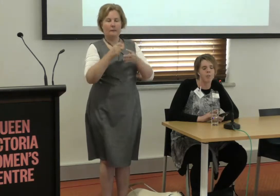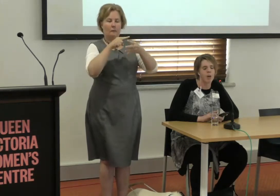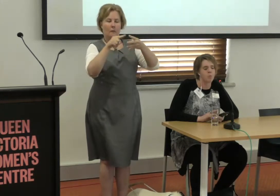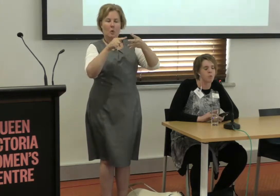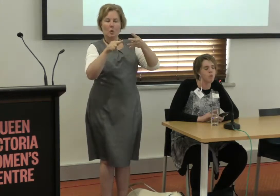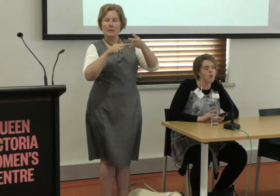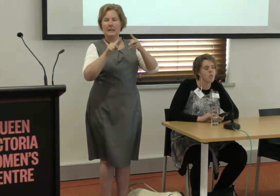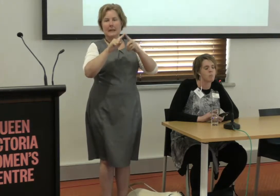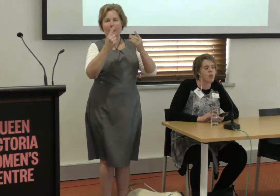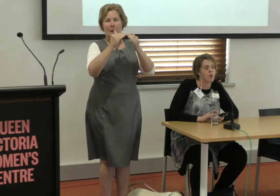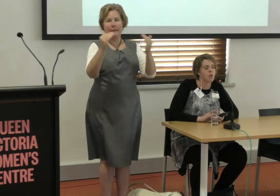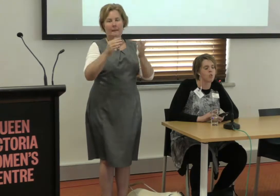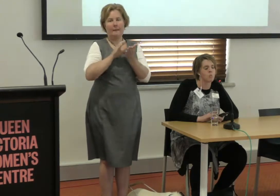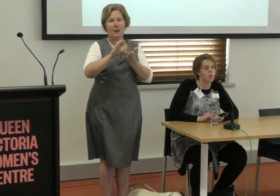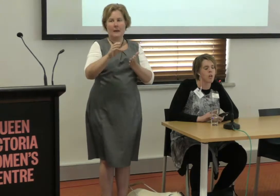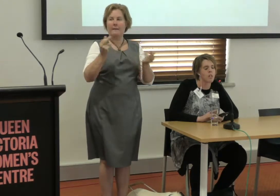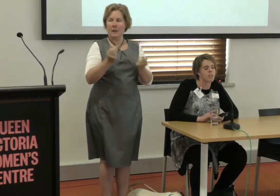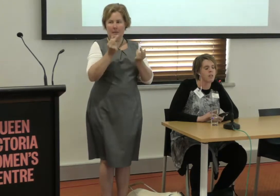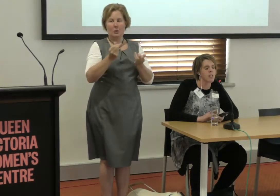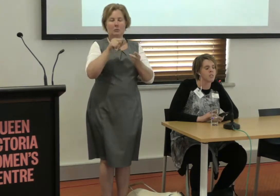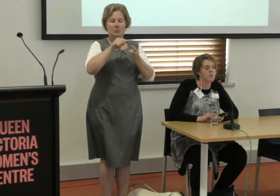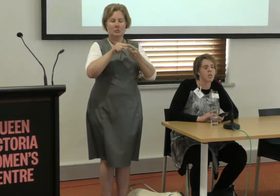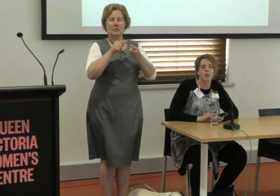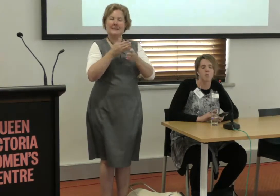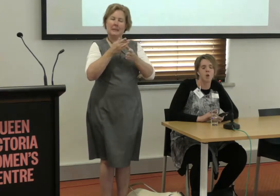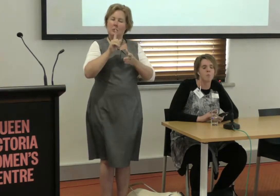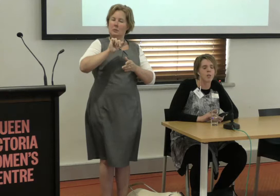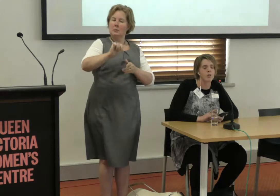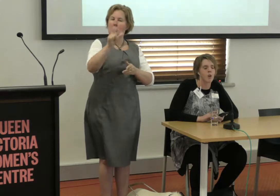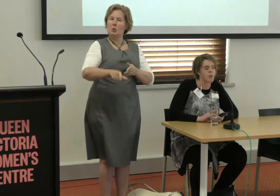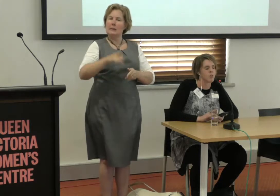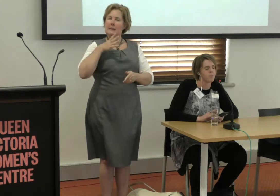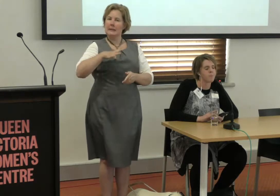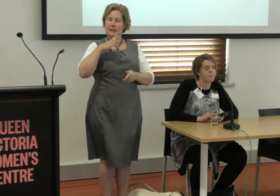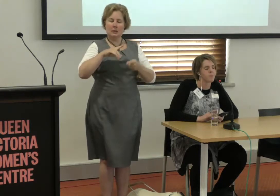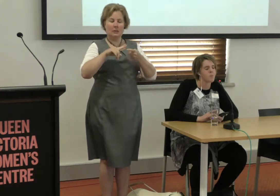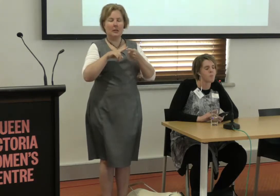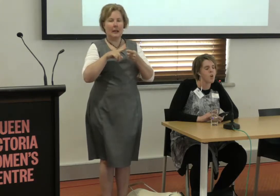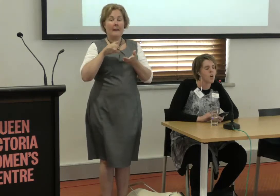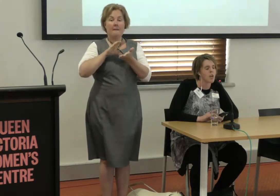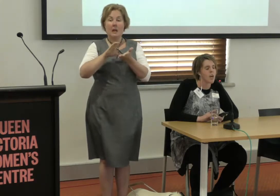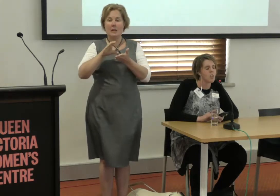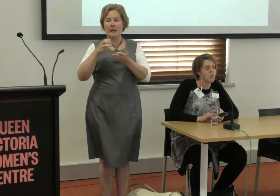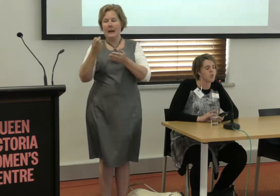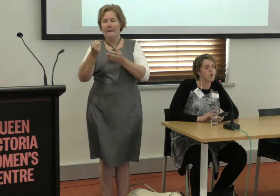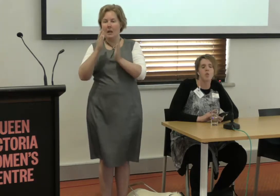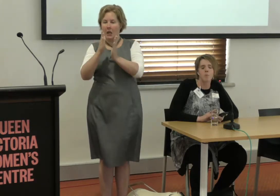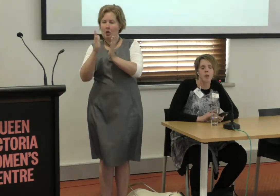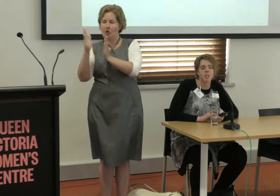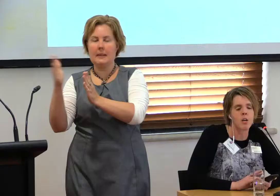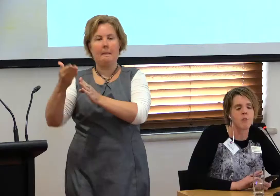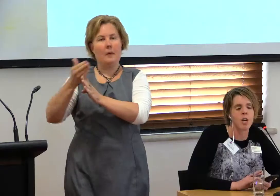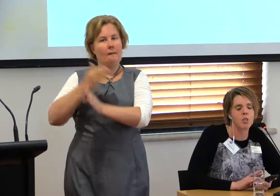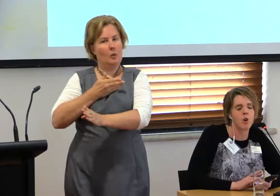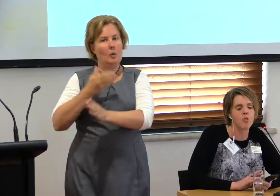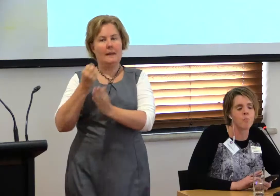funding available depending on your support needs, and these funding levels are predetermined. Again, you'll also be asked to